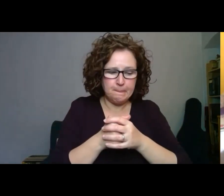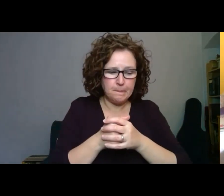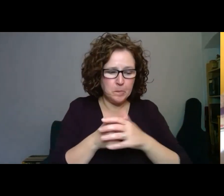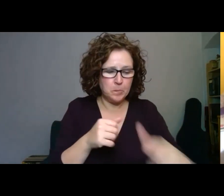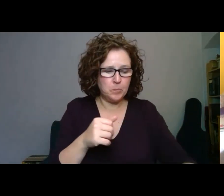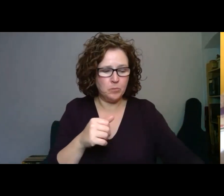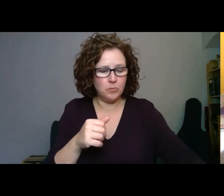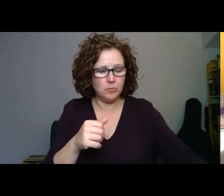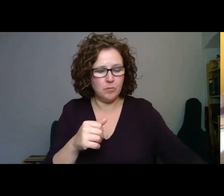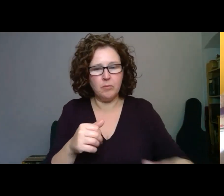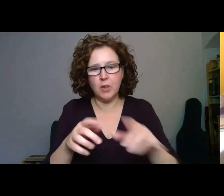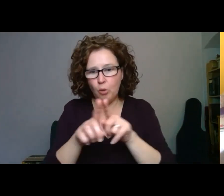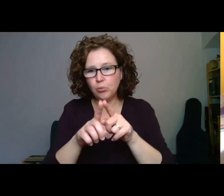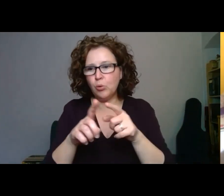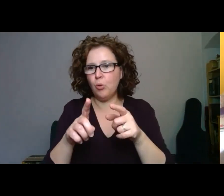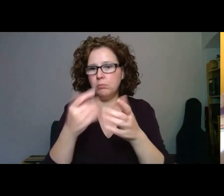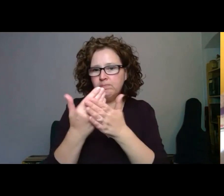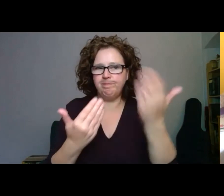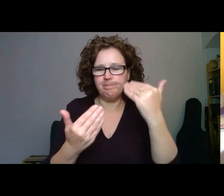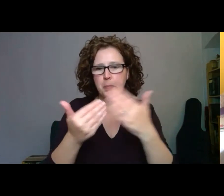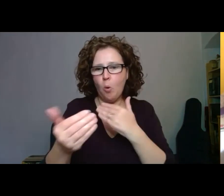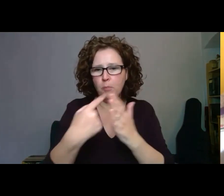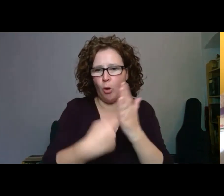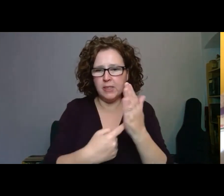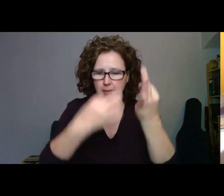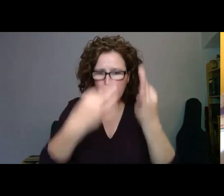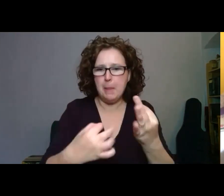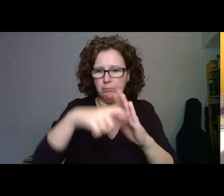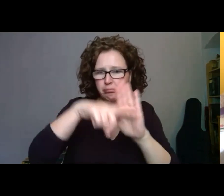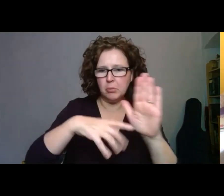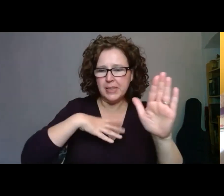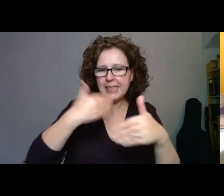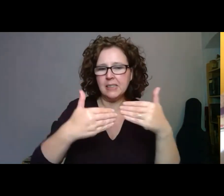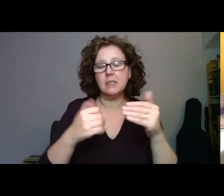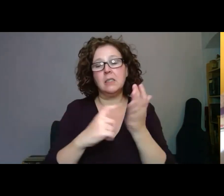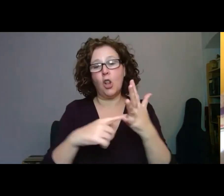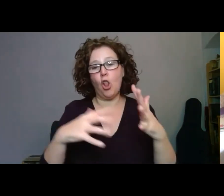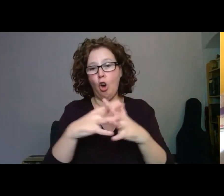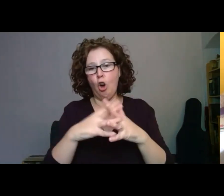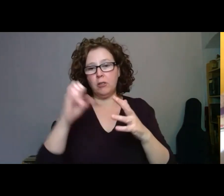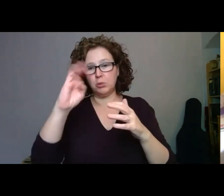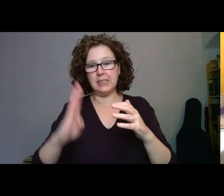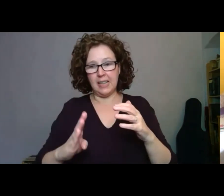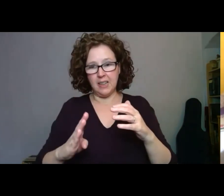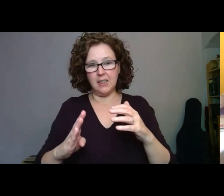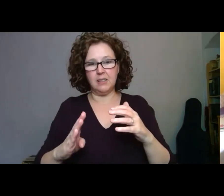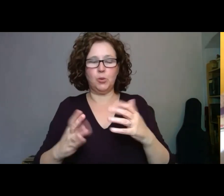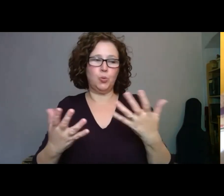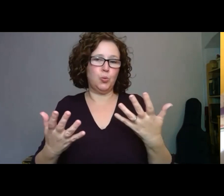demanding more policy making. The laws in Brazil to protect